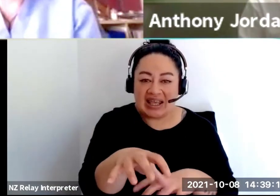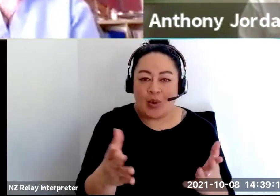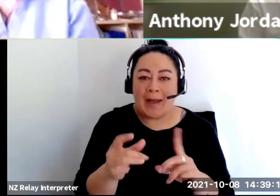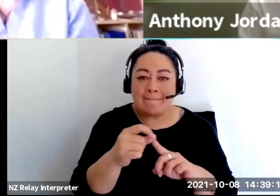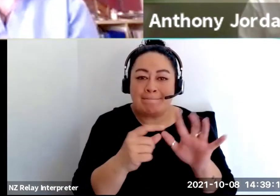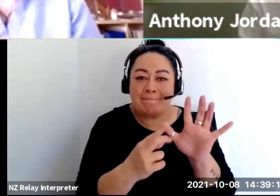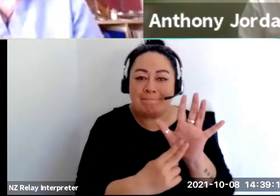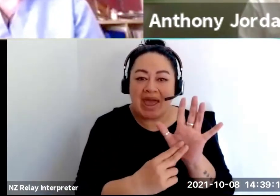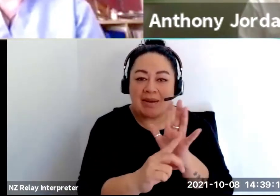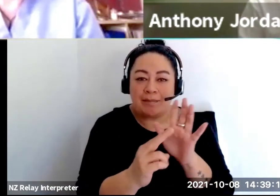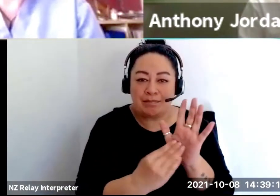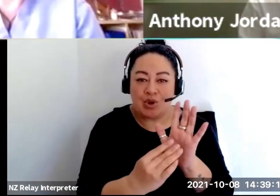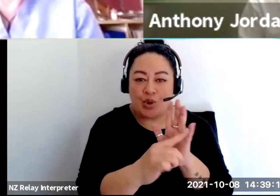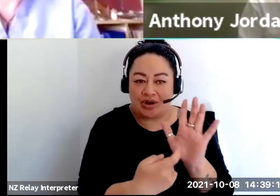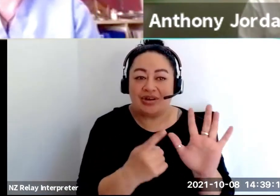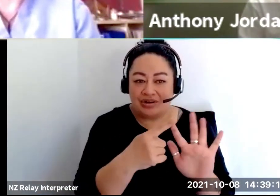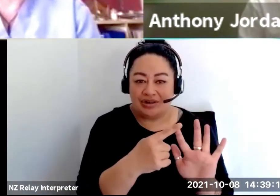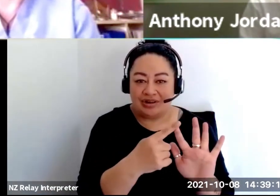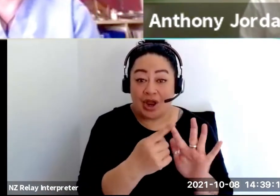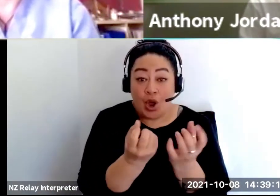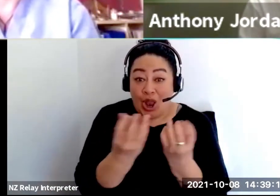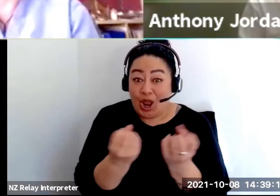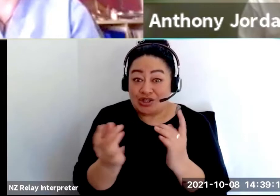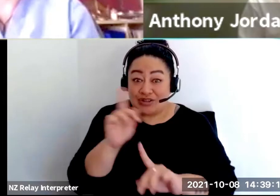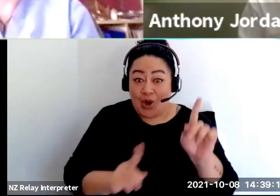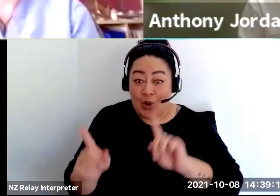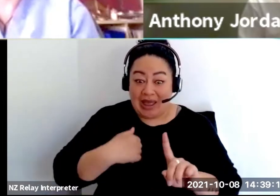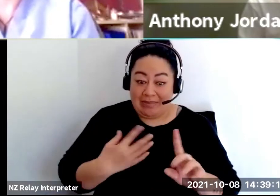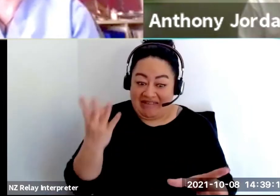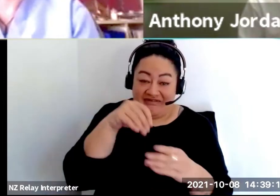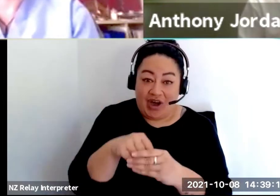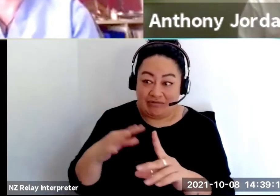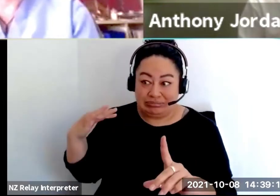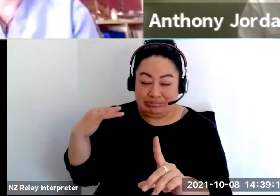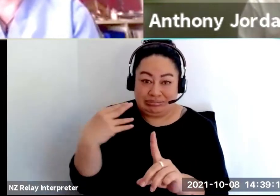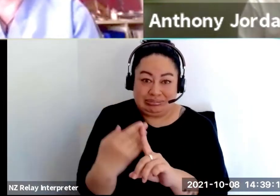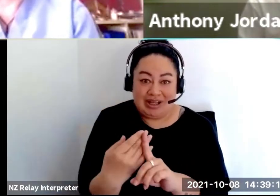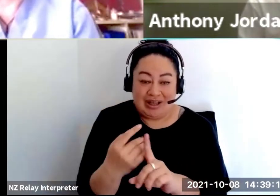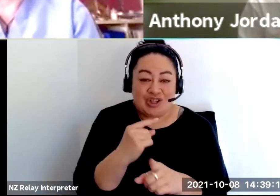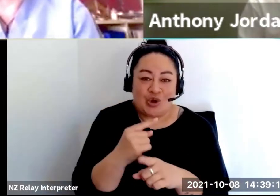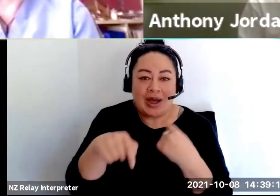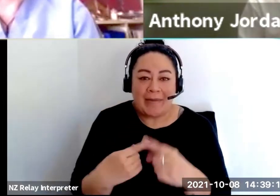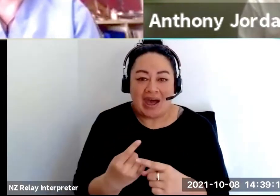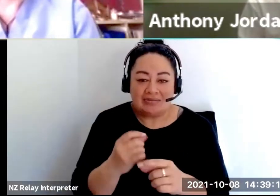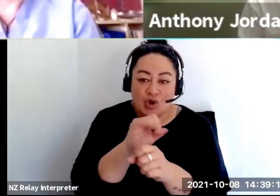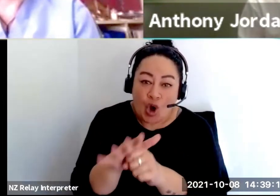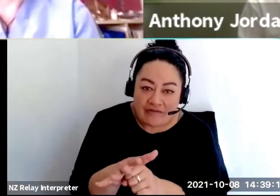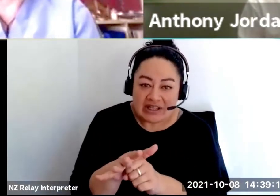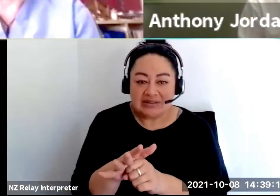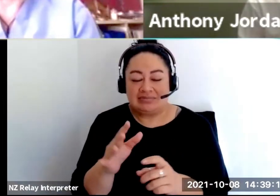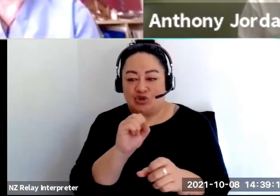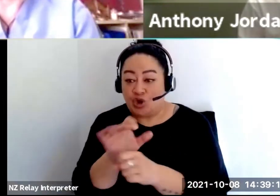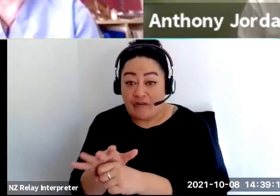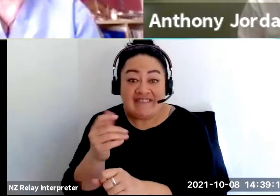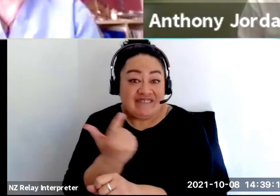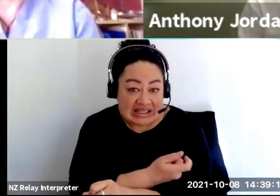And so, yeah, I've been doing lots of these hui about COVID and about vaccination. And I want to